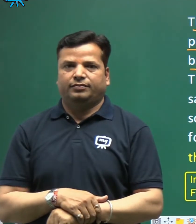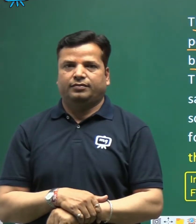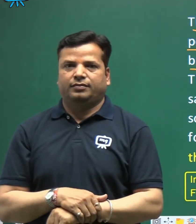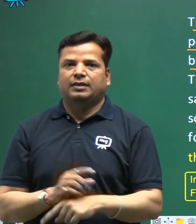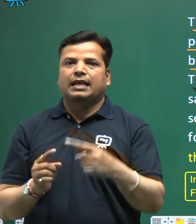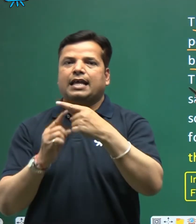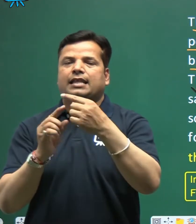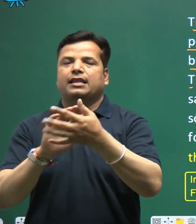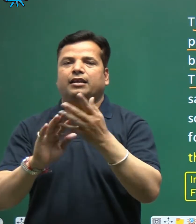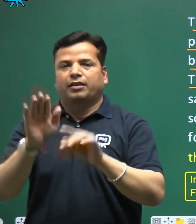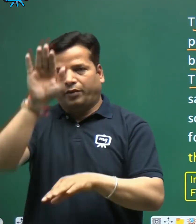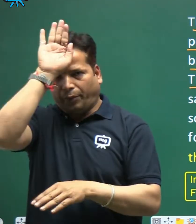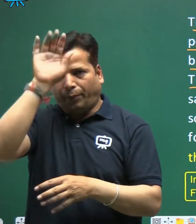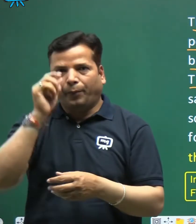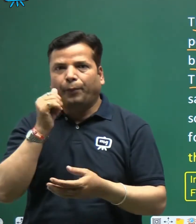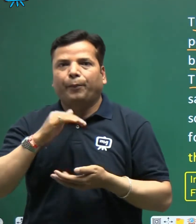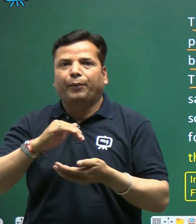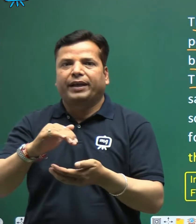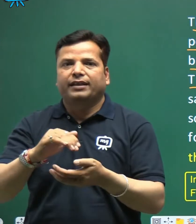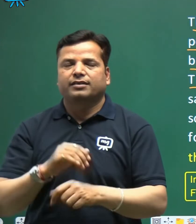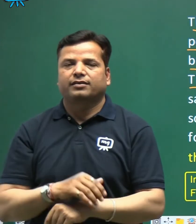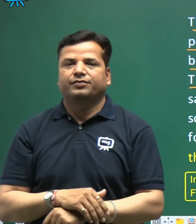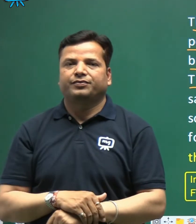The prince